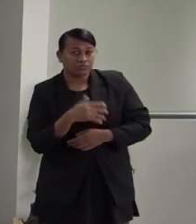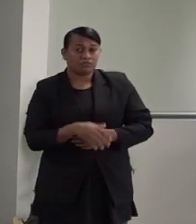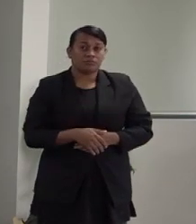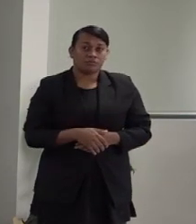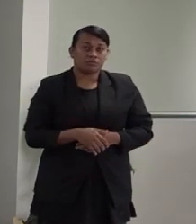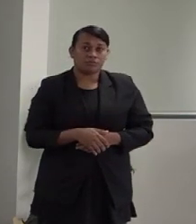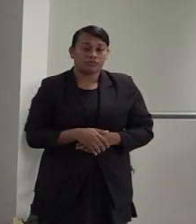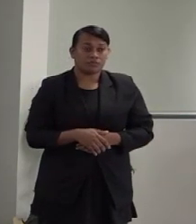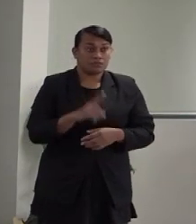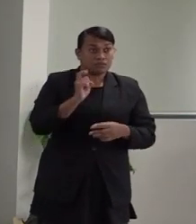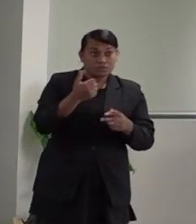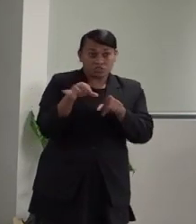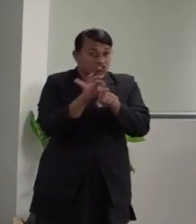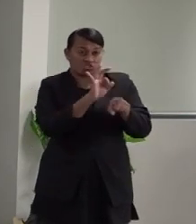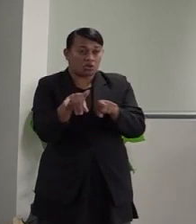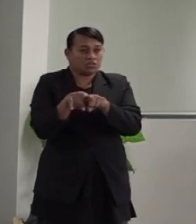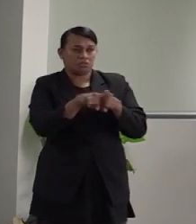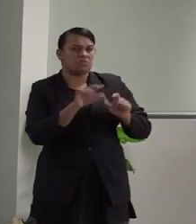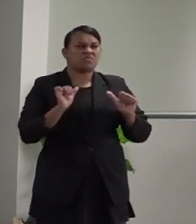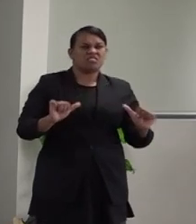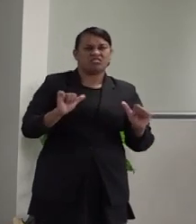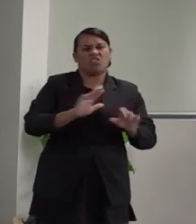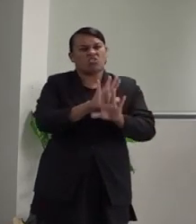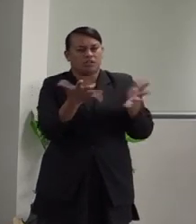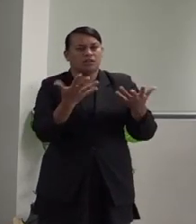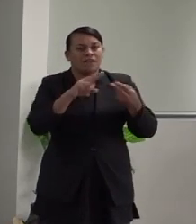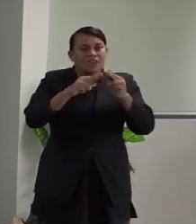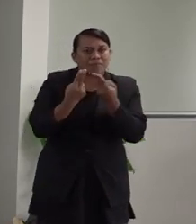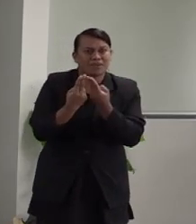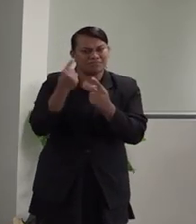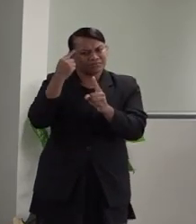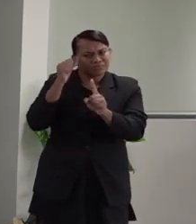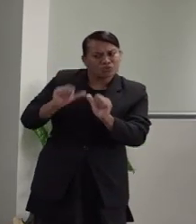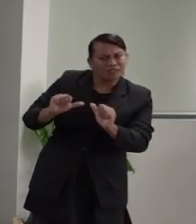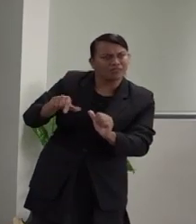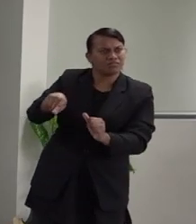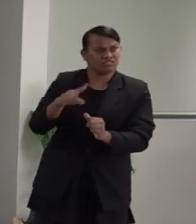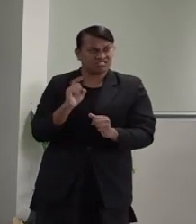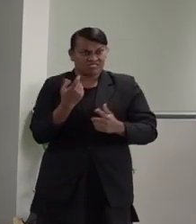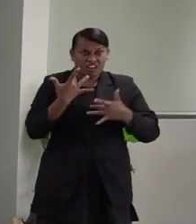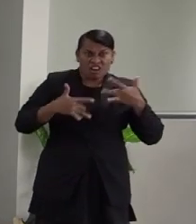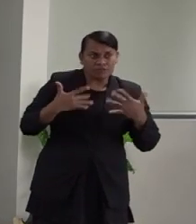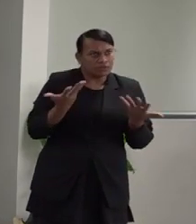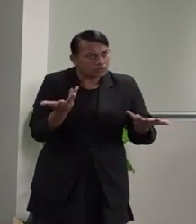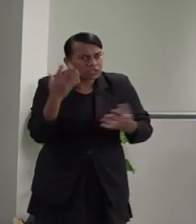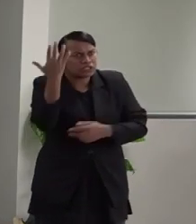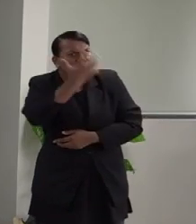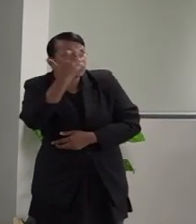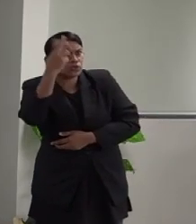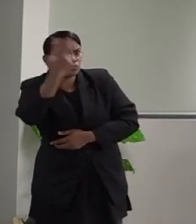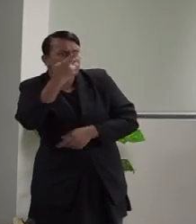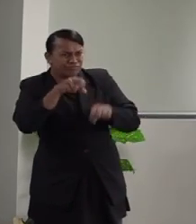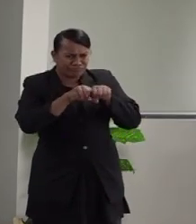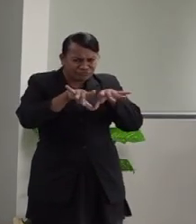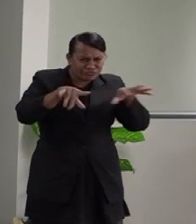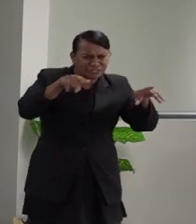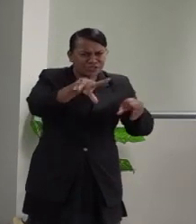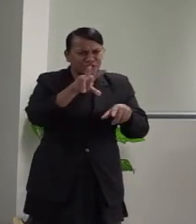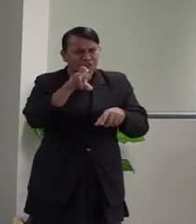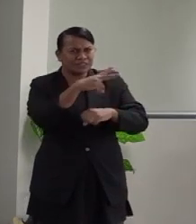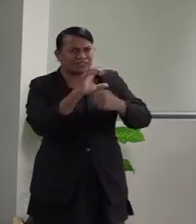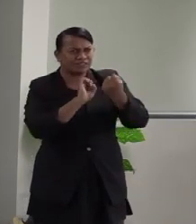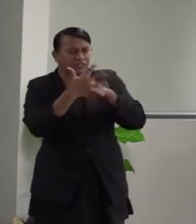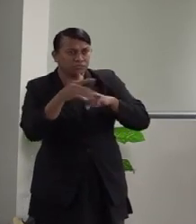you are protecting your loved ones from isolation. You are putting their lives in danger, and you risk infecting some people, and